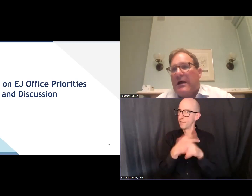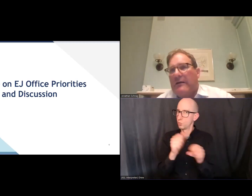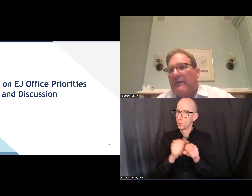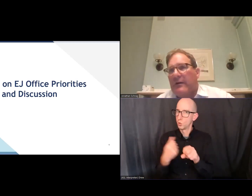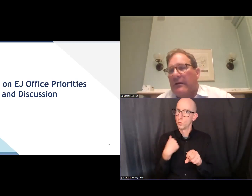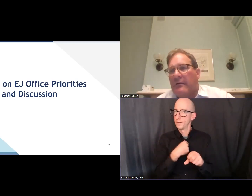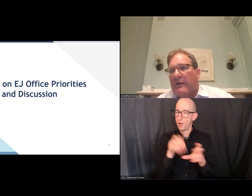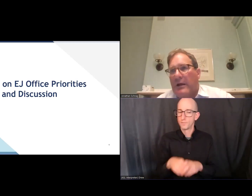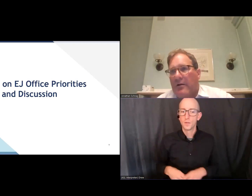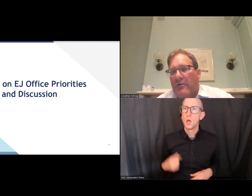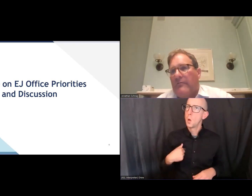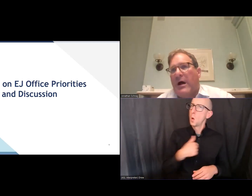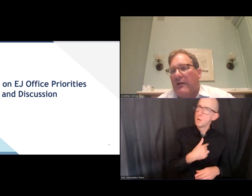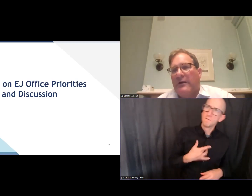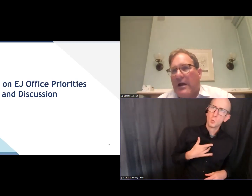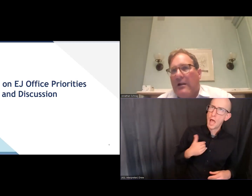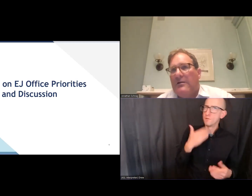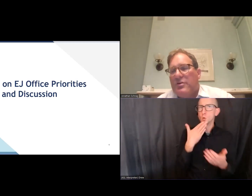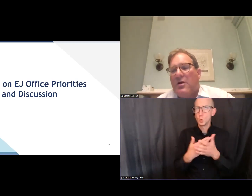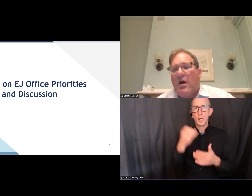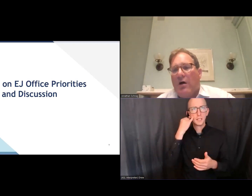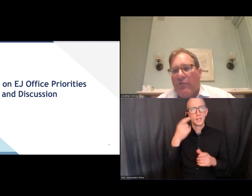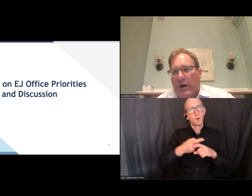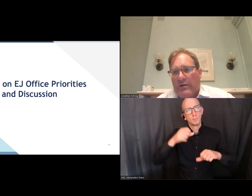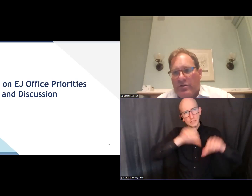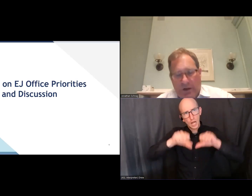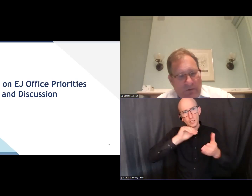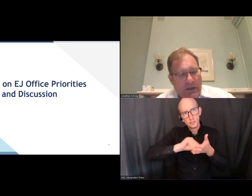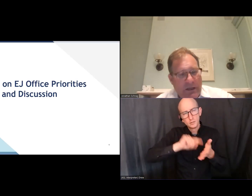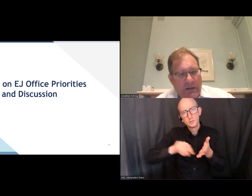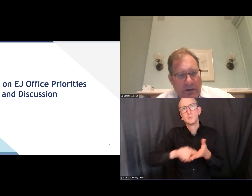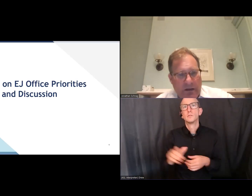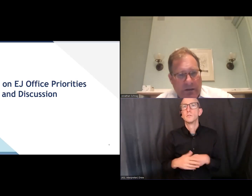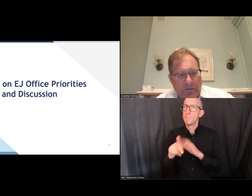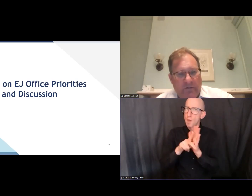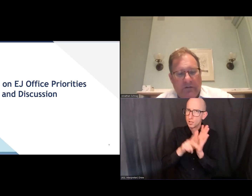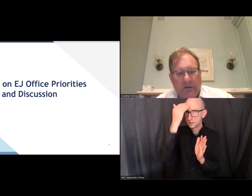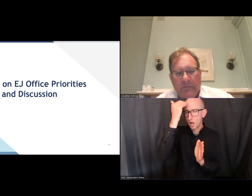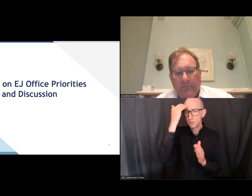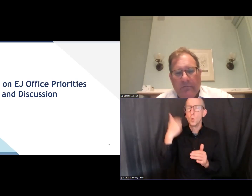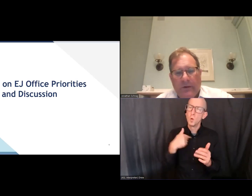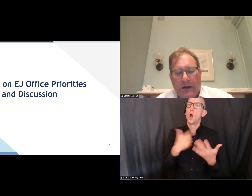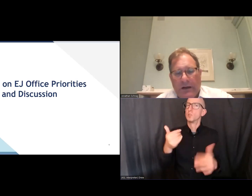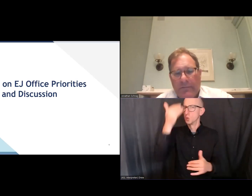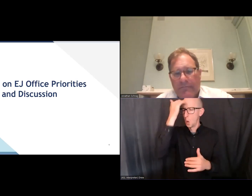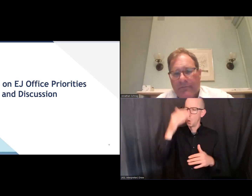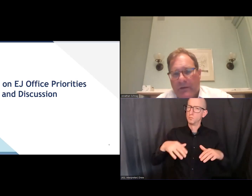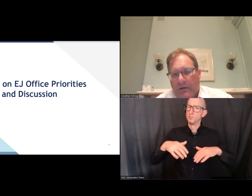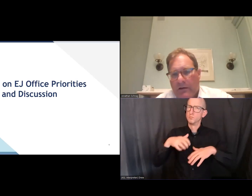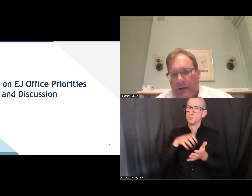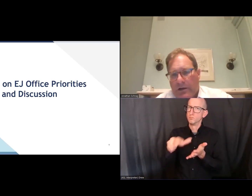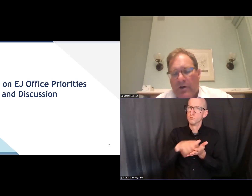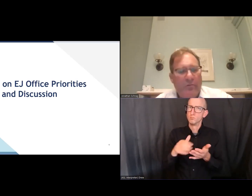of science and our policy knowledge of what generally is